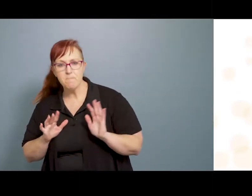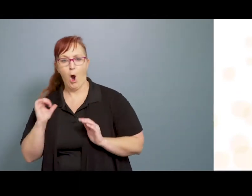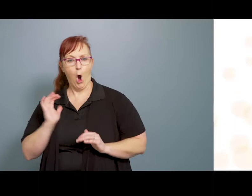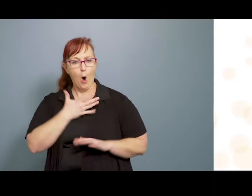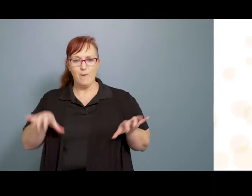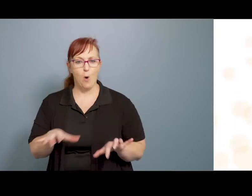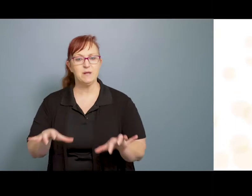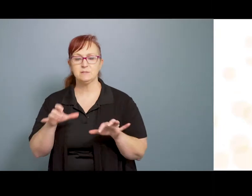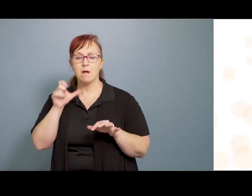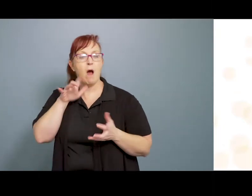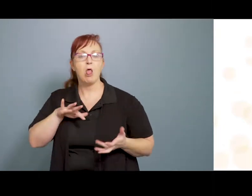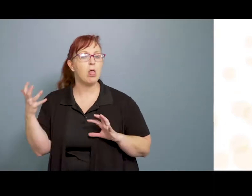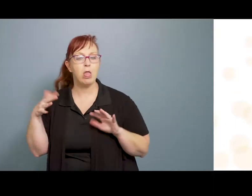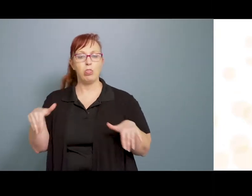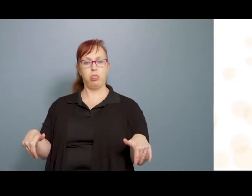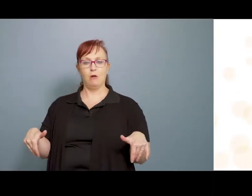performance one bit.